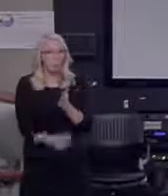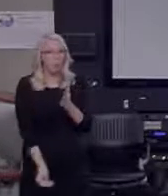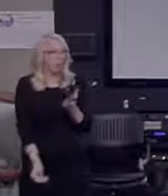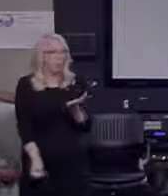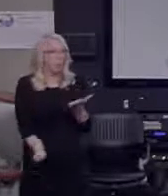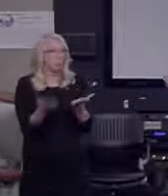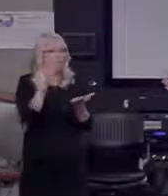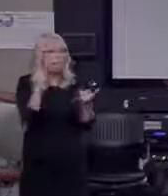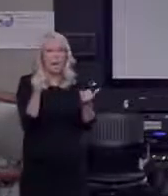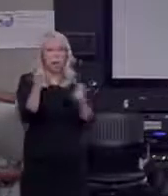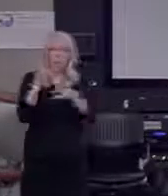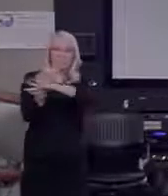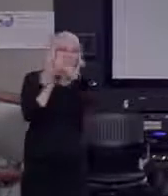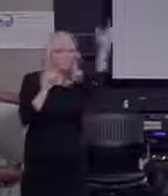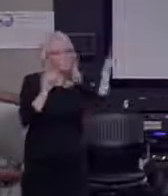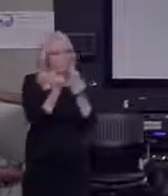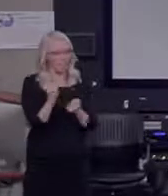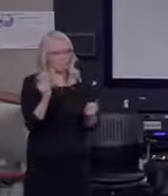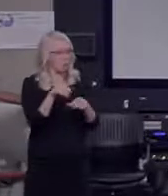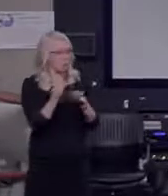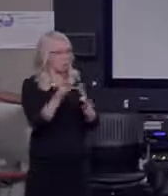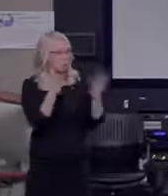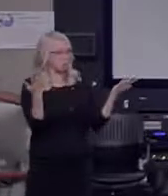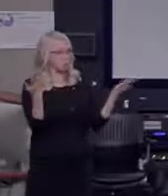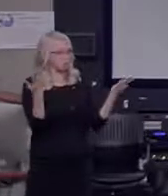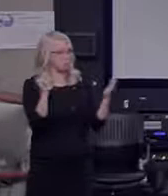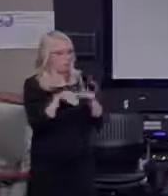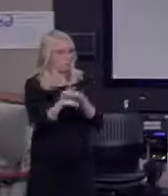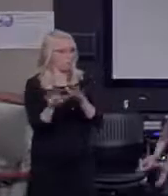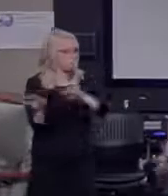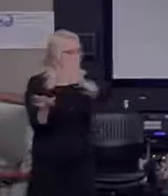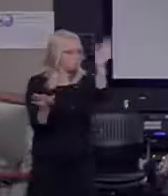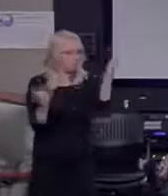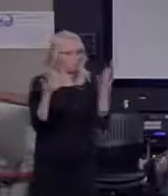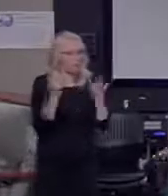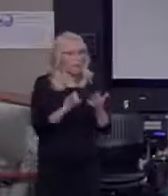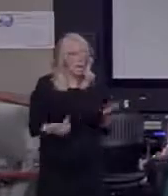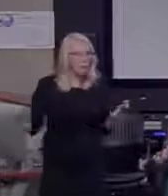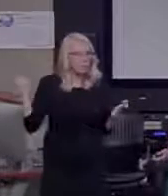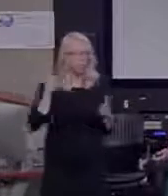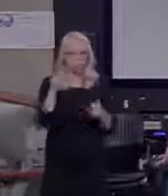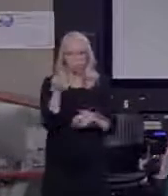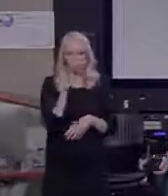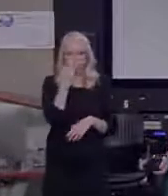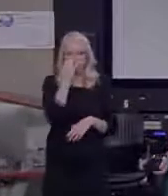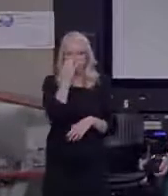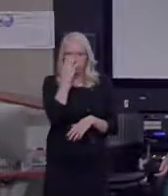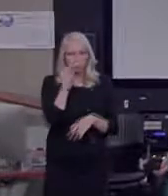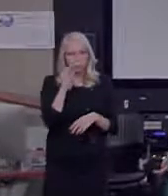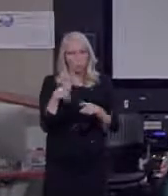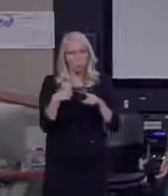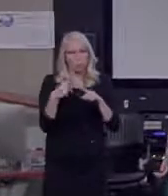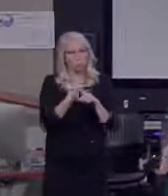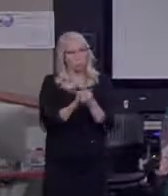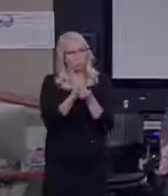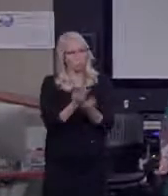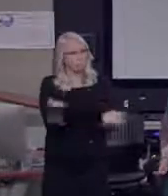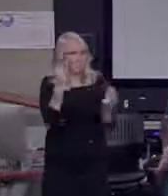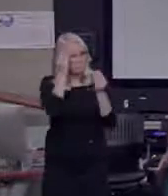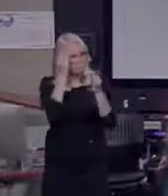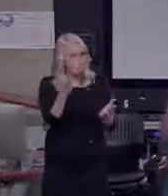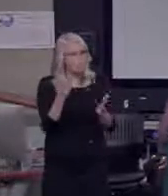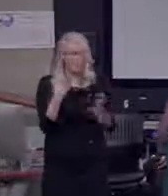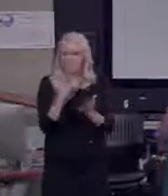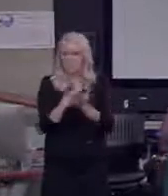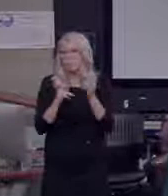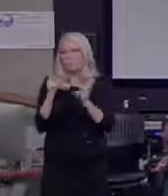is everywhere, right? So in disseminating information, there are some folks